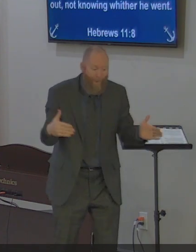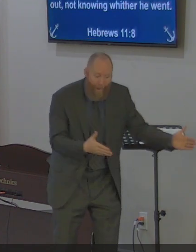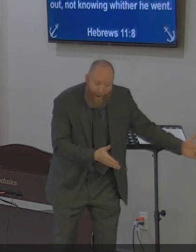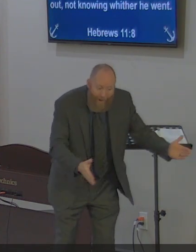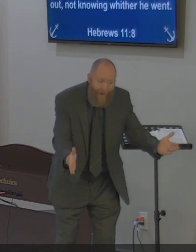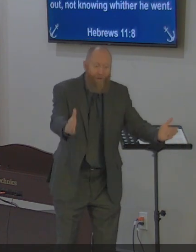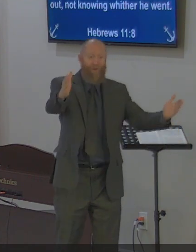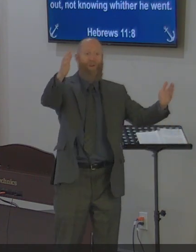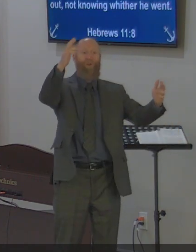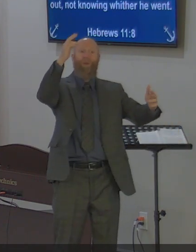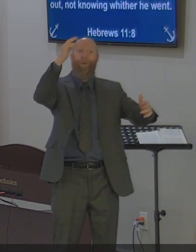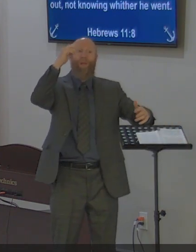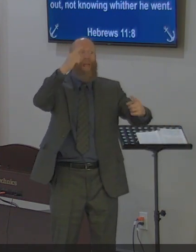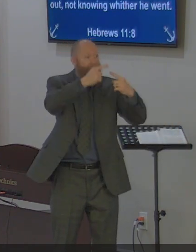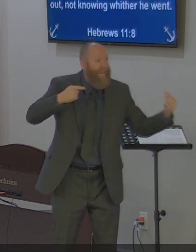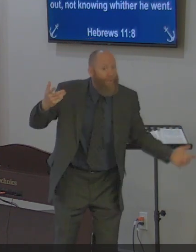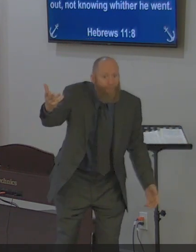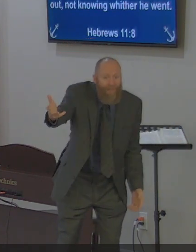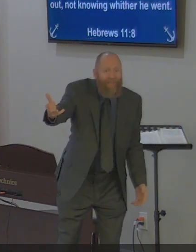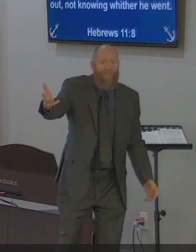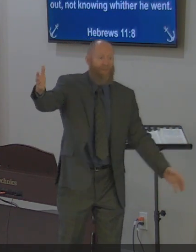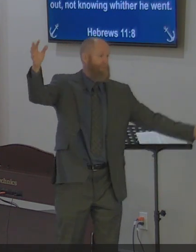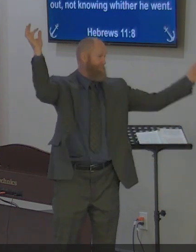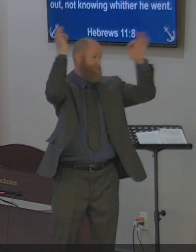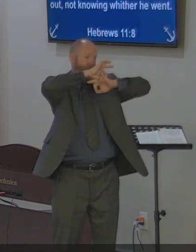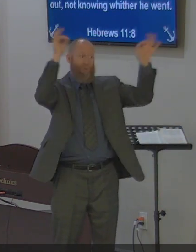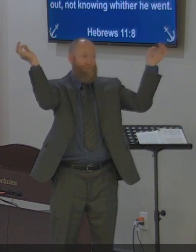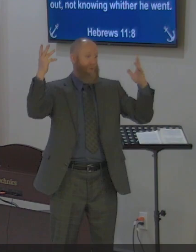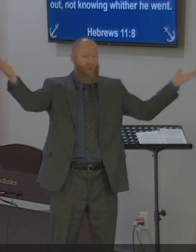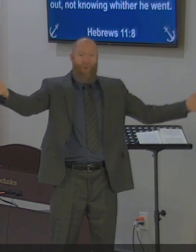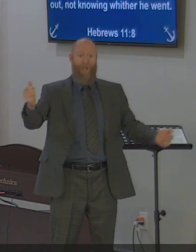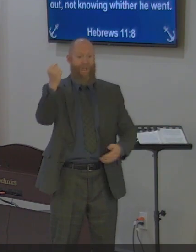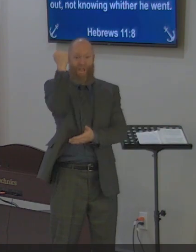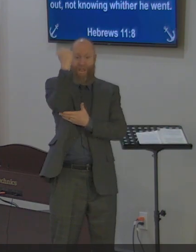no idea. God said, take a step by faith